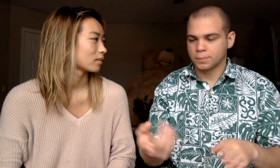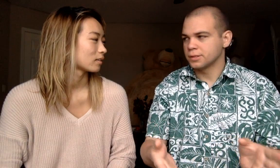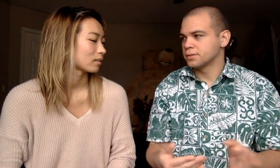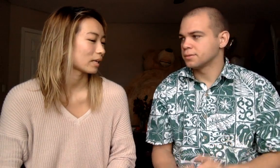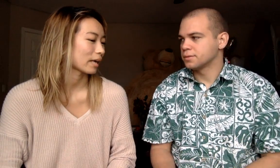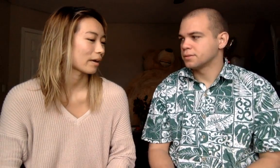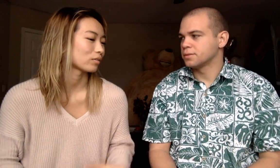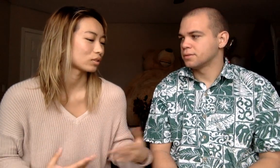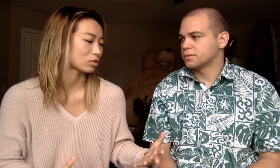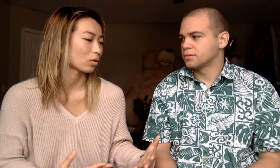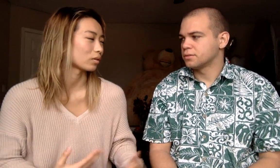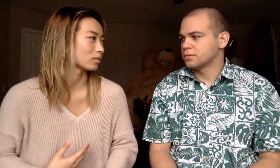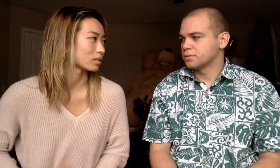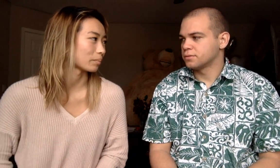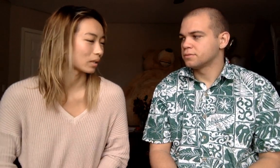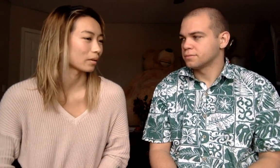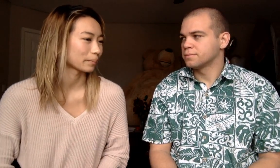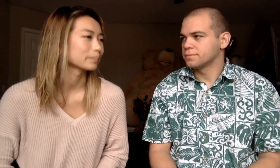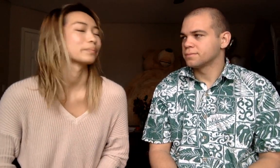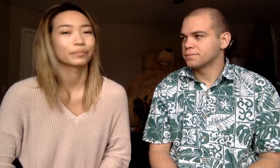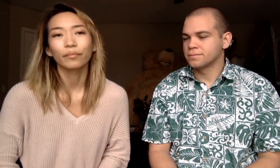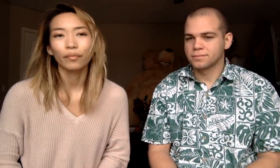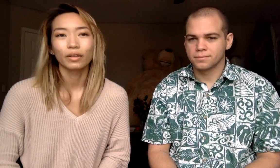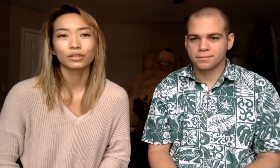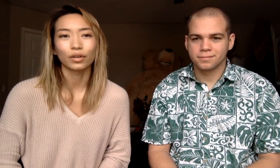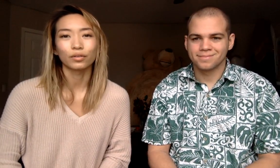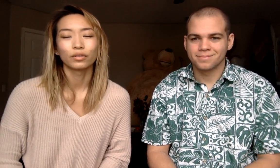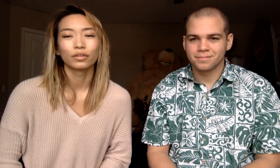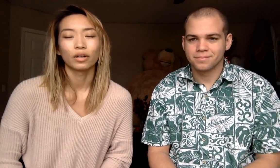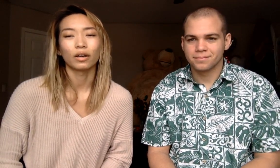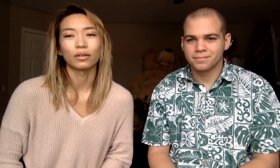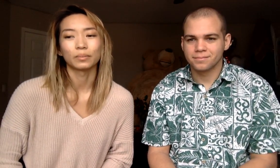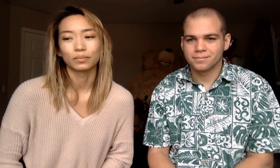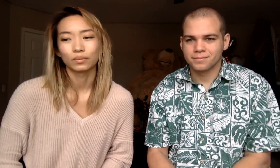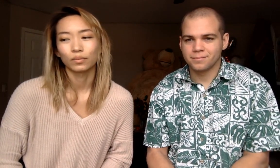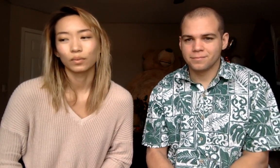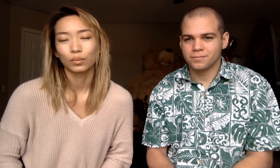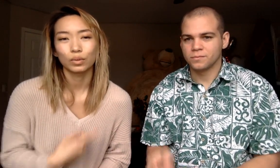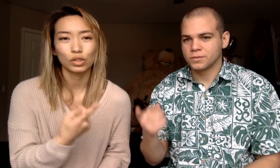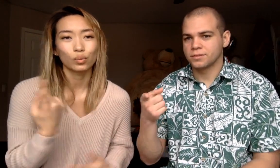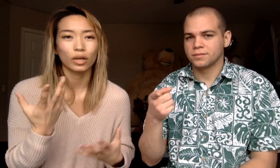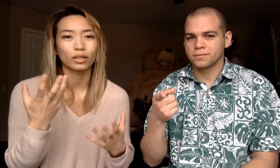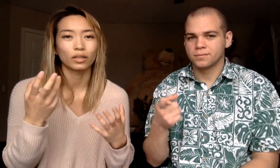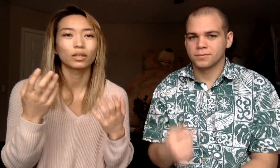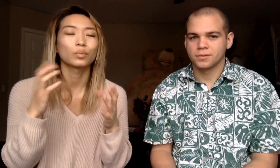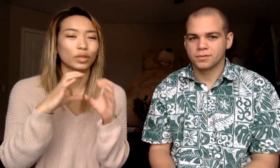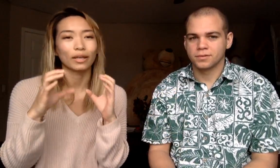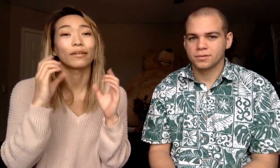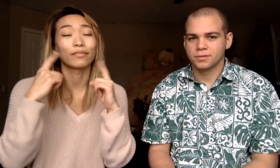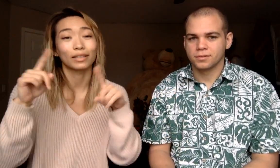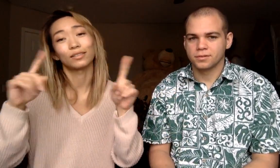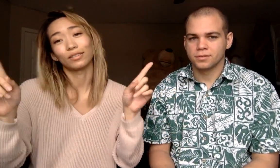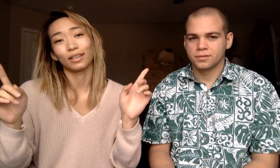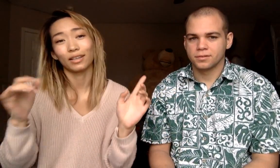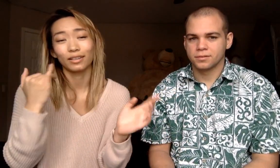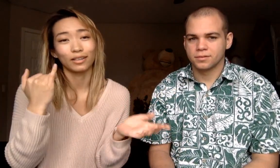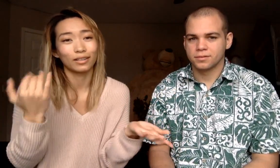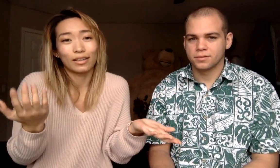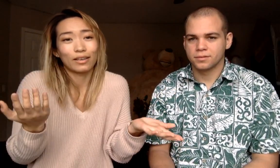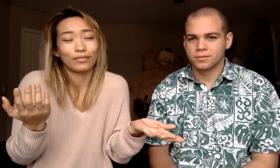like have a result on something. So we just want to communicate effectively, and